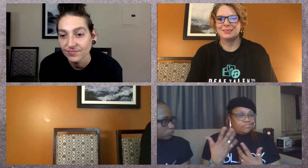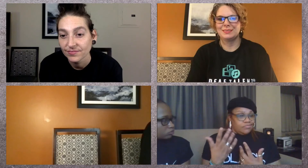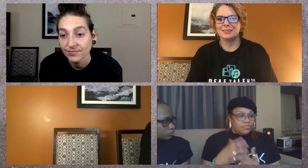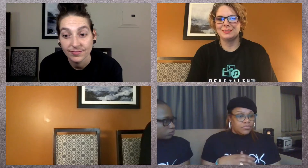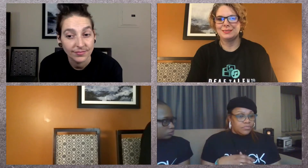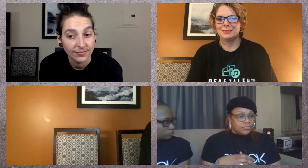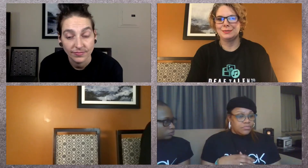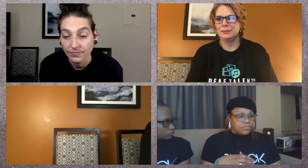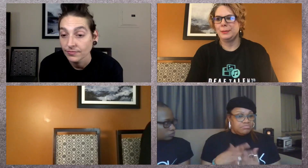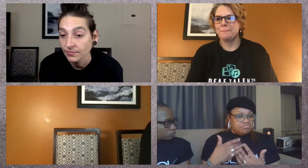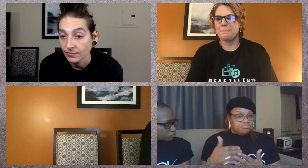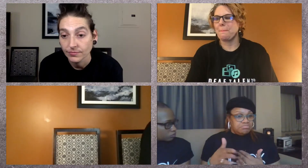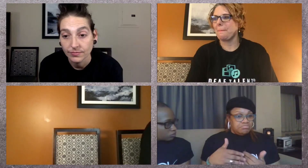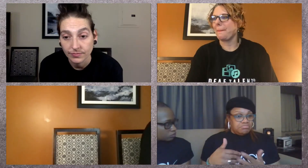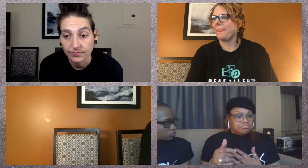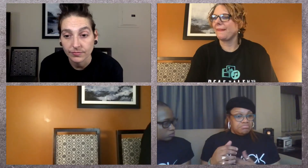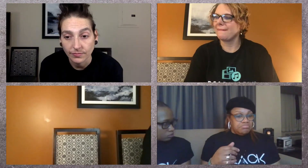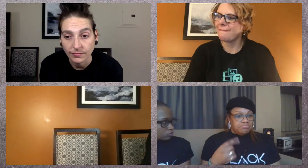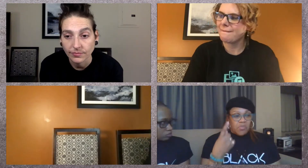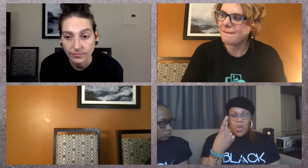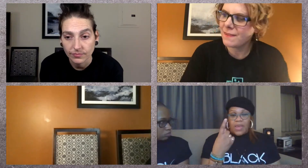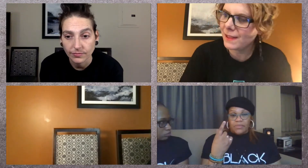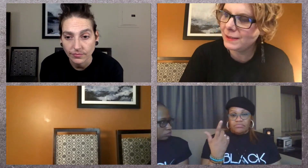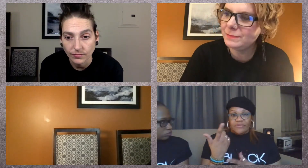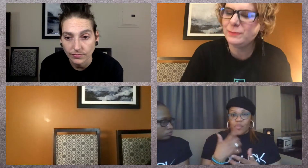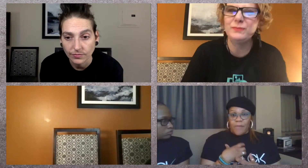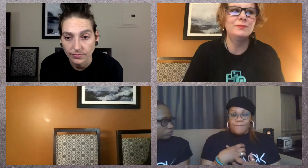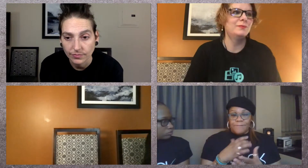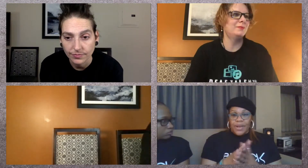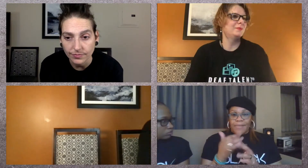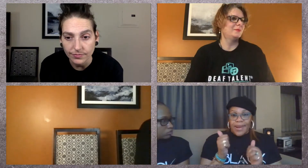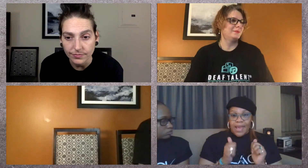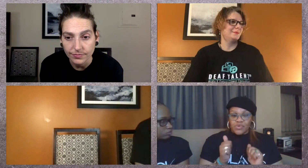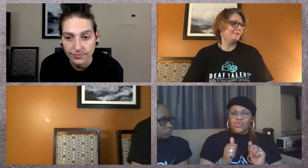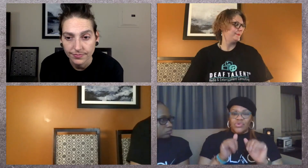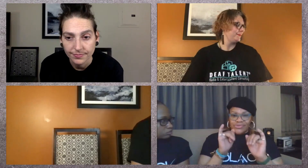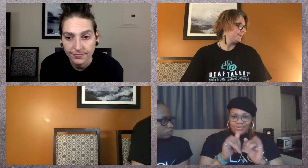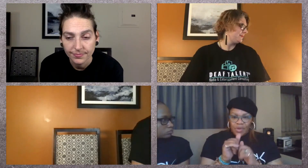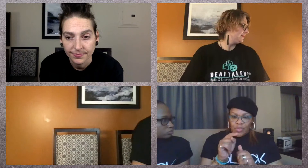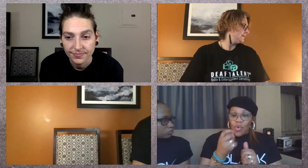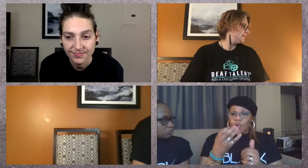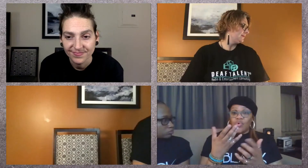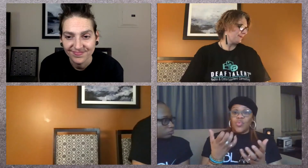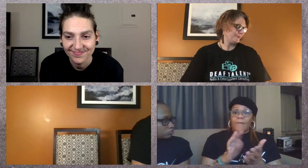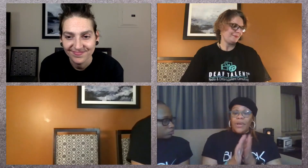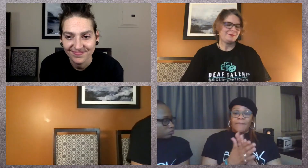so if I have a passion for something, doesn't matter what it is,